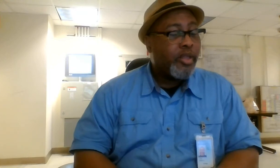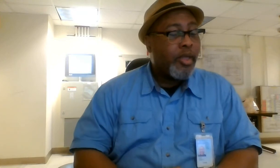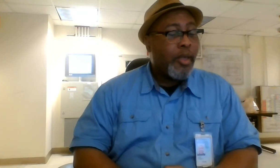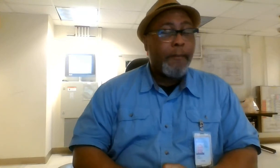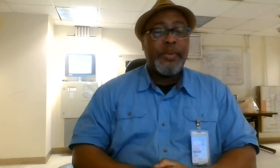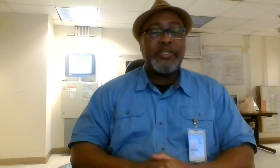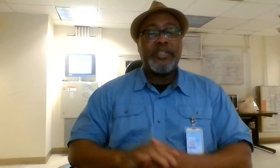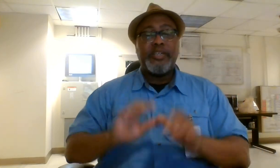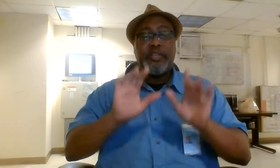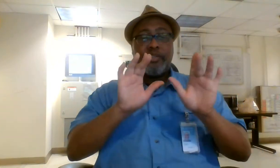Pity.